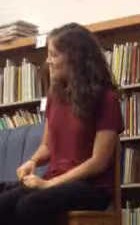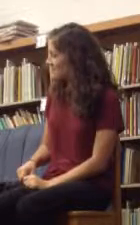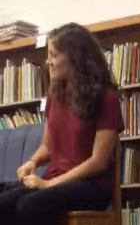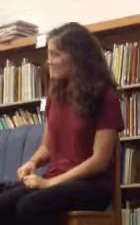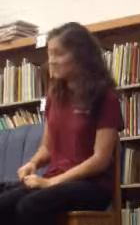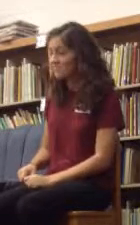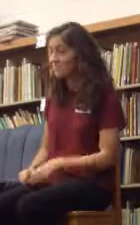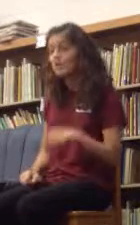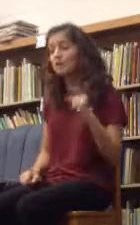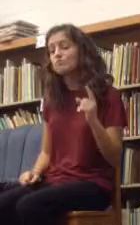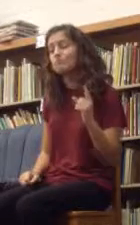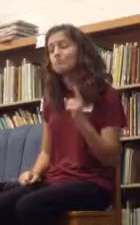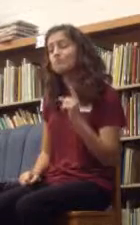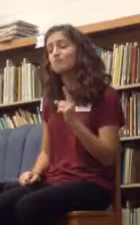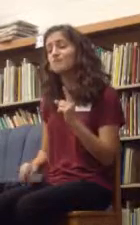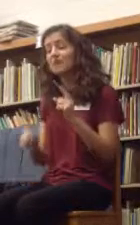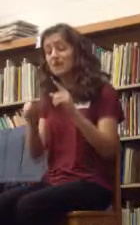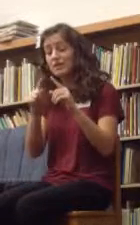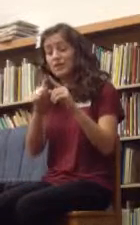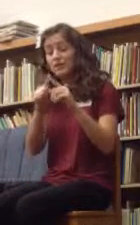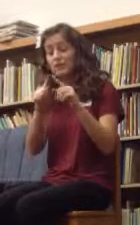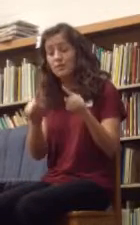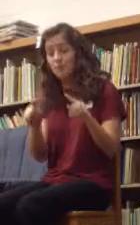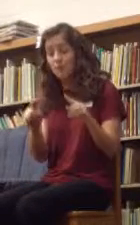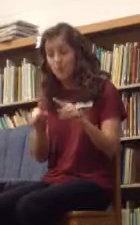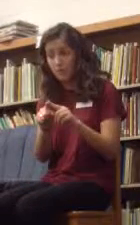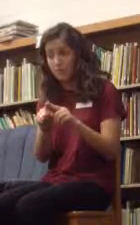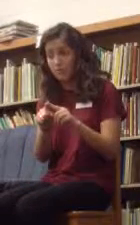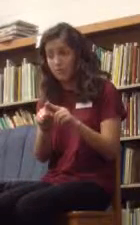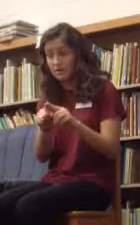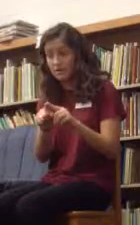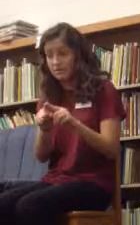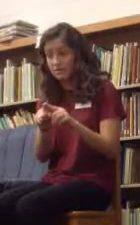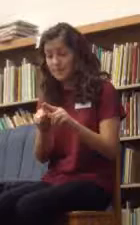He walked past small triangles